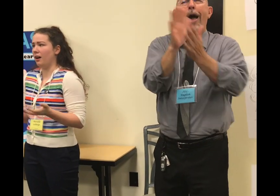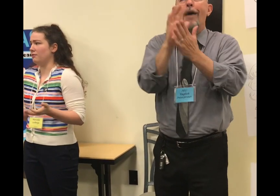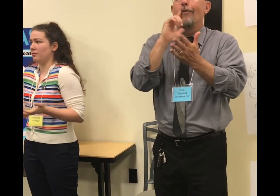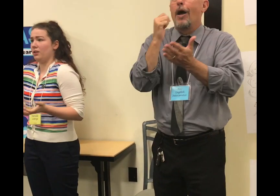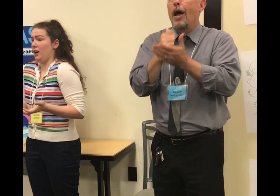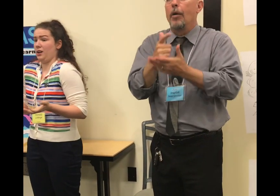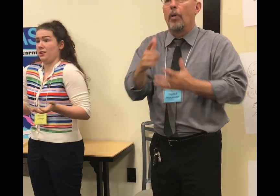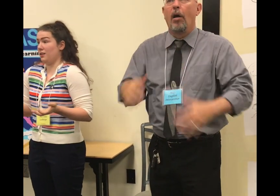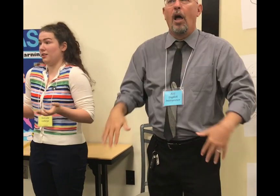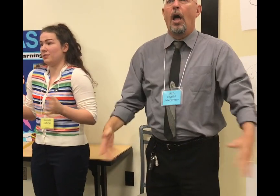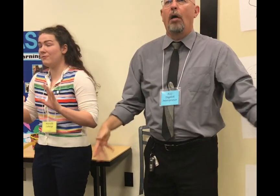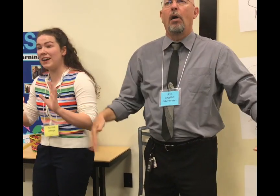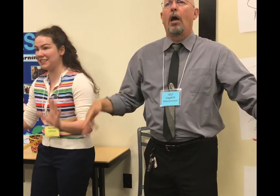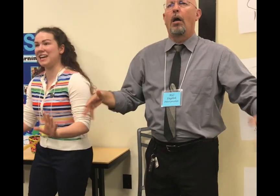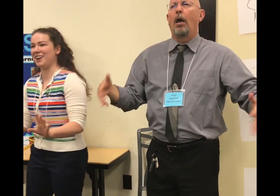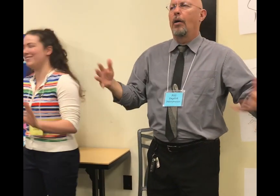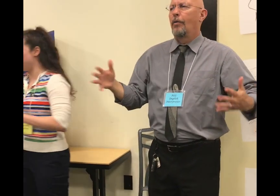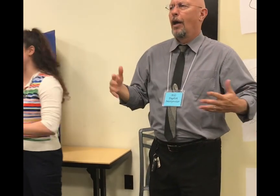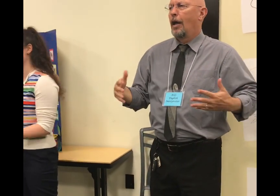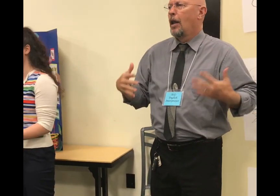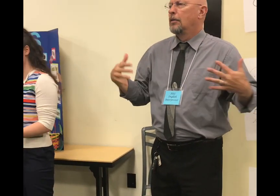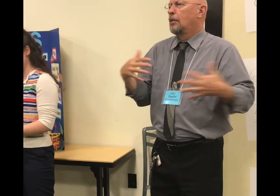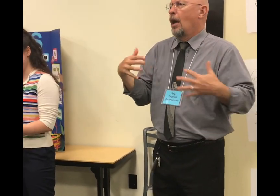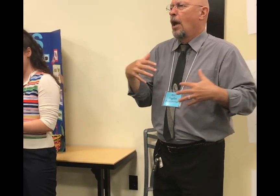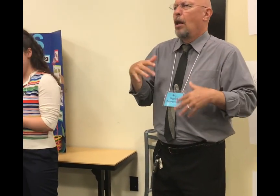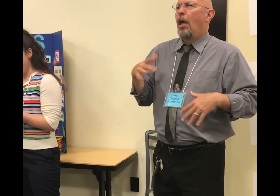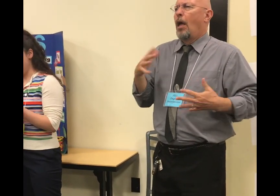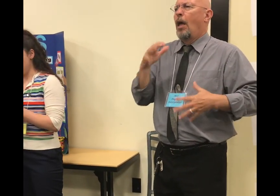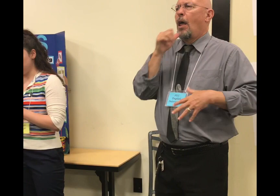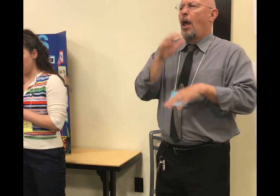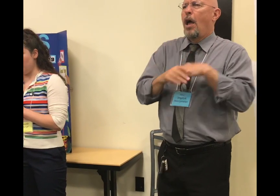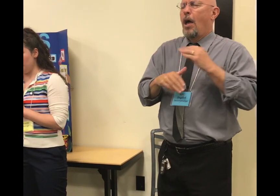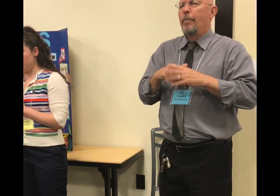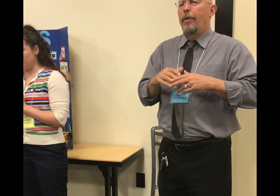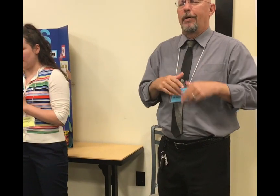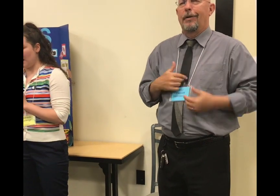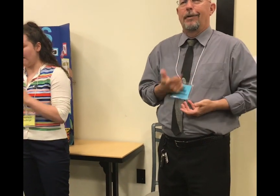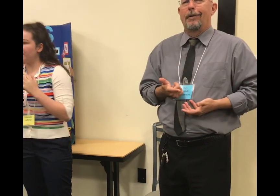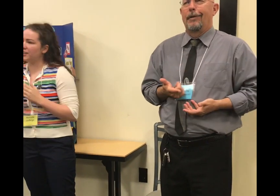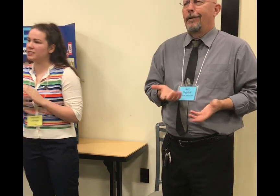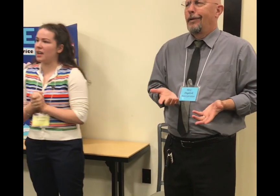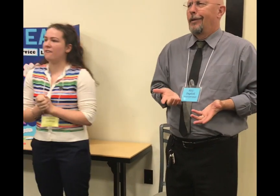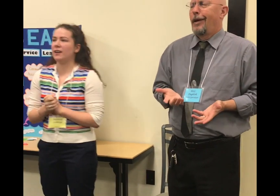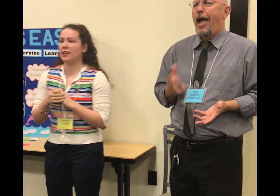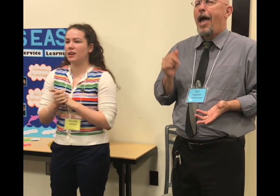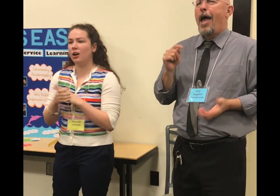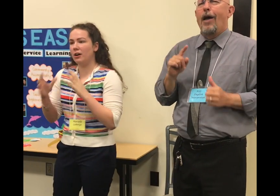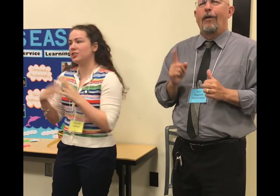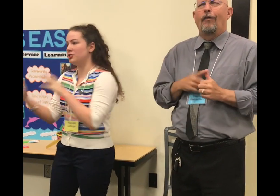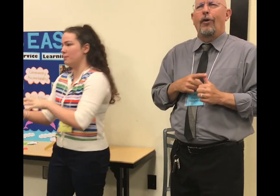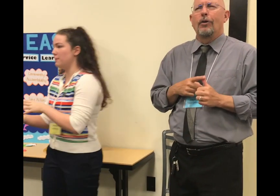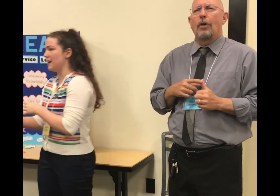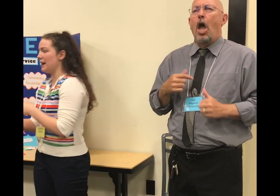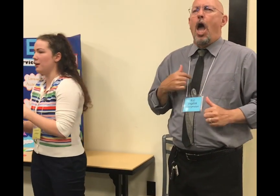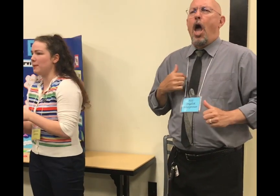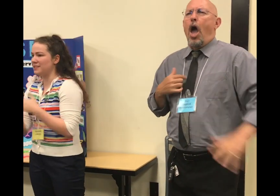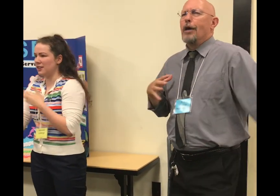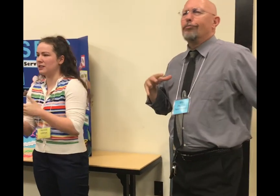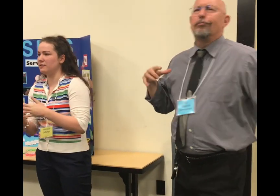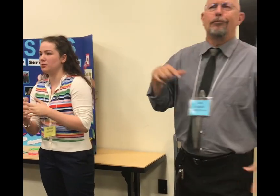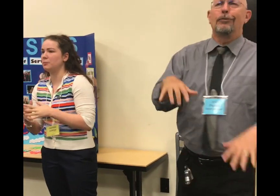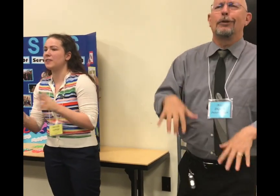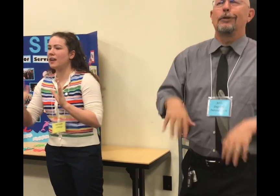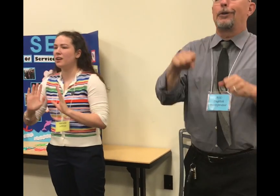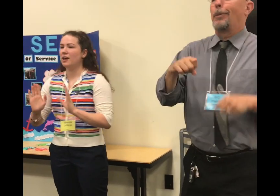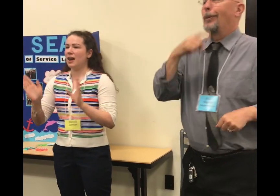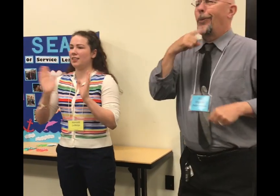like, very scared, very uncomfortable. And at first I felt like, I should jump in and help as a